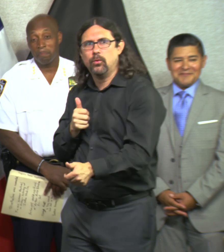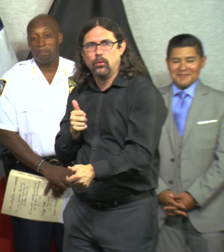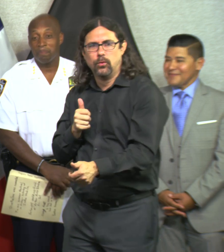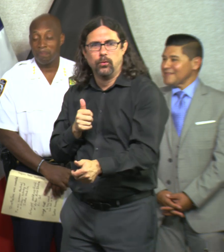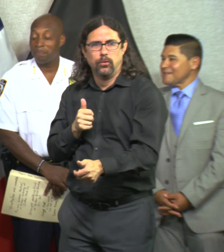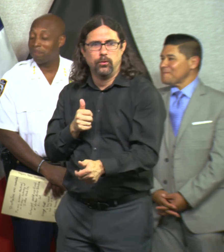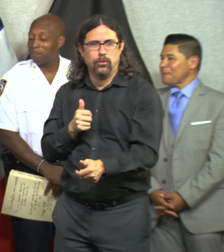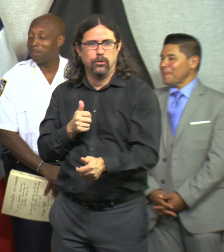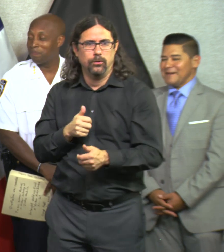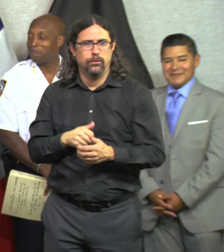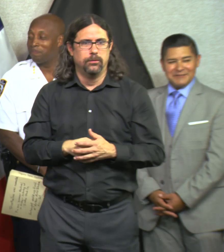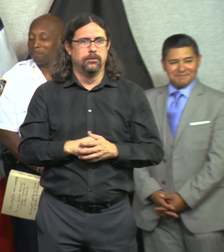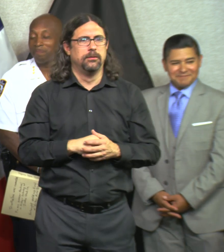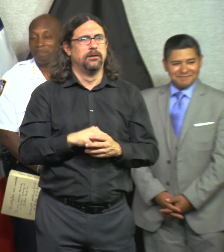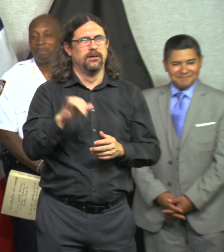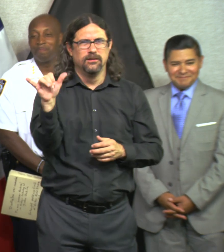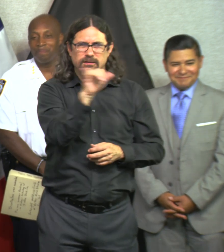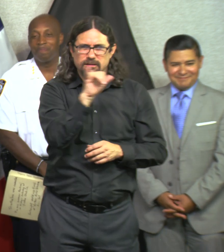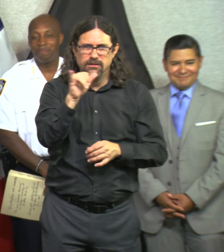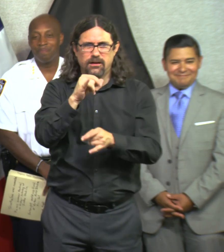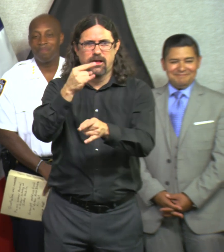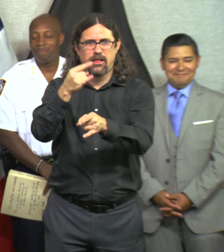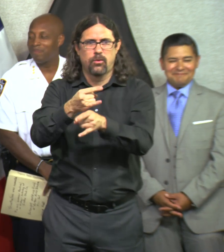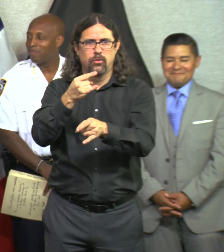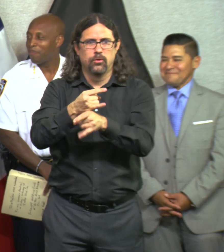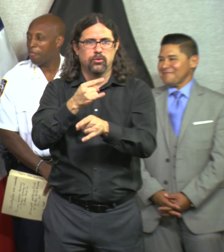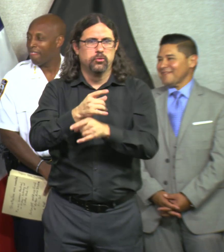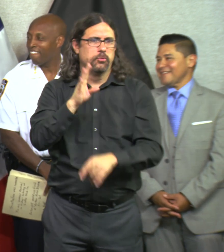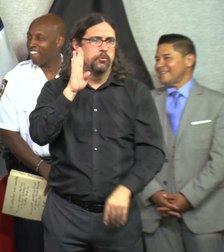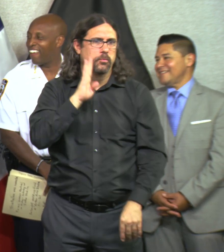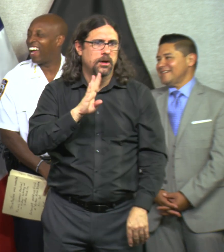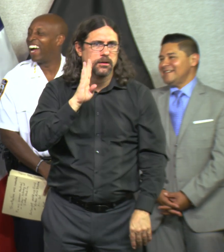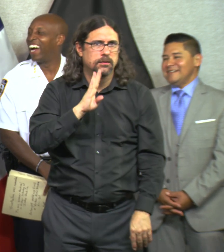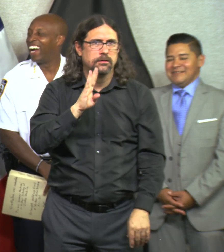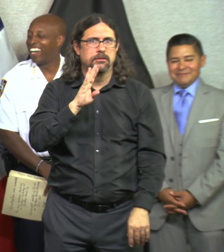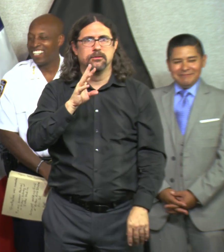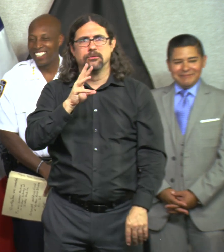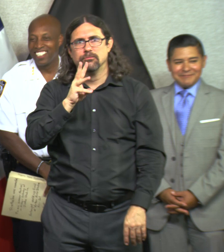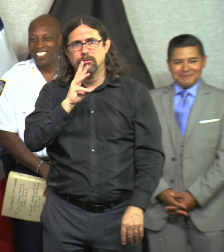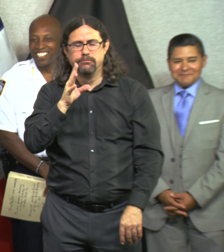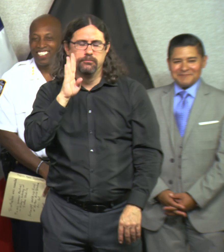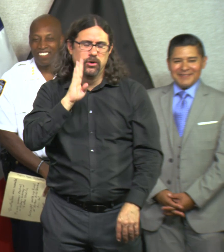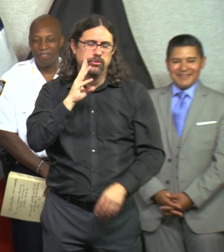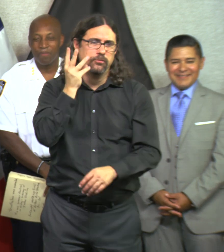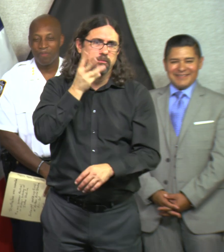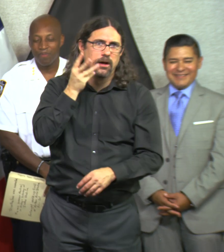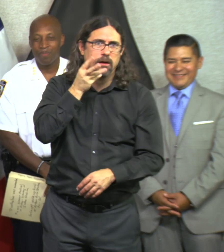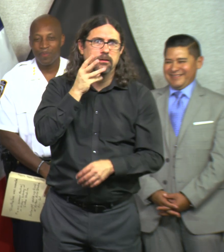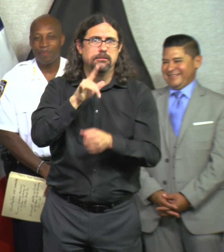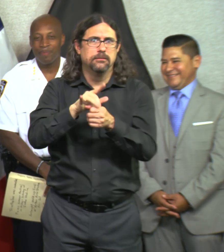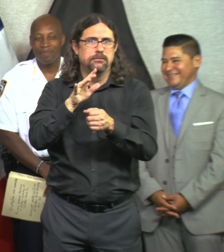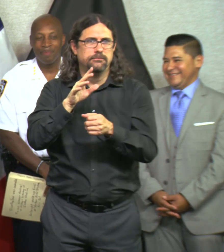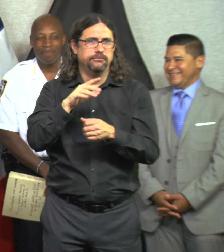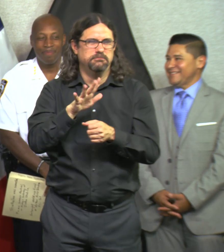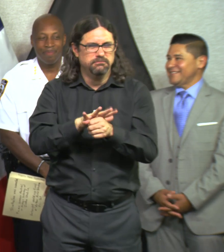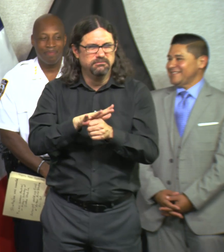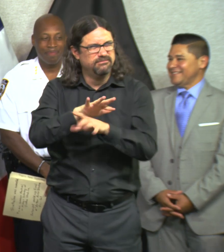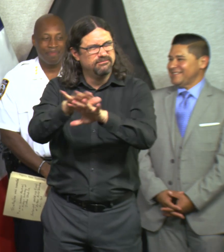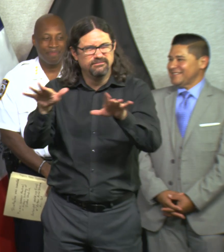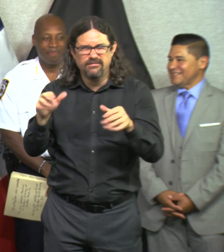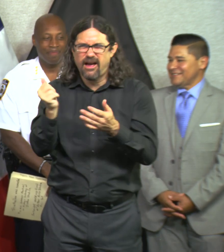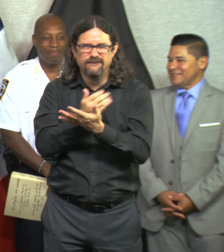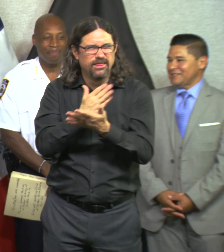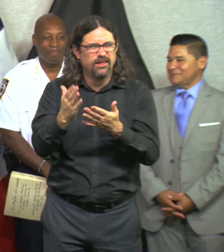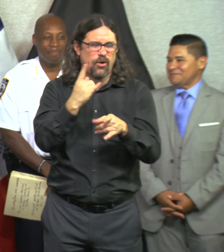That's good. That was good, right? I cleaned that one up. Without that rebellion. The other thing I want to remind